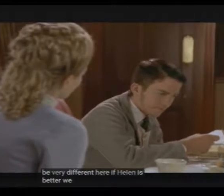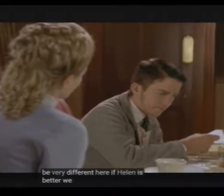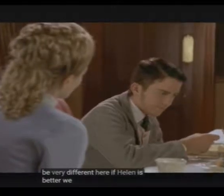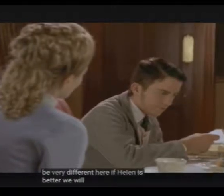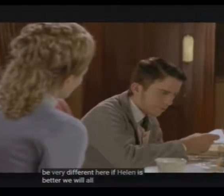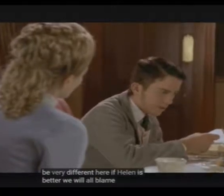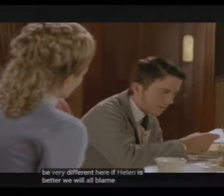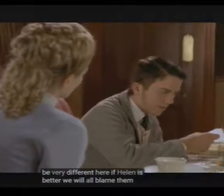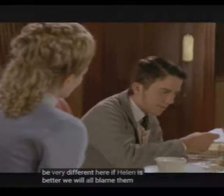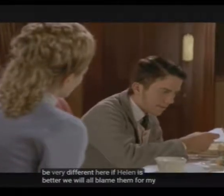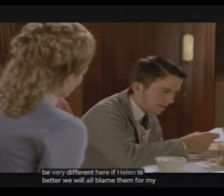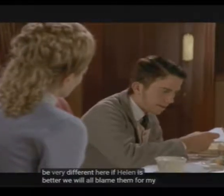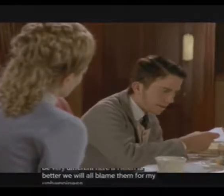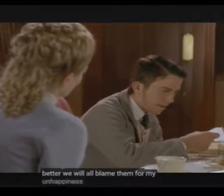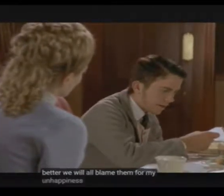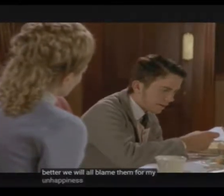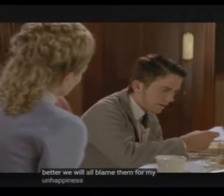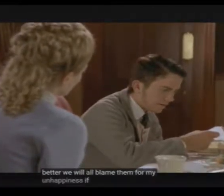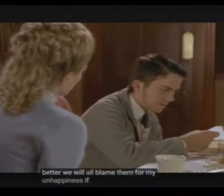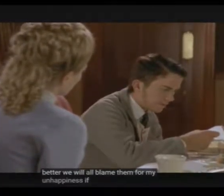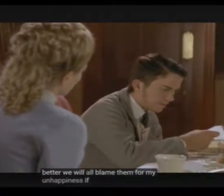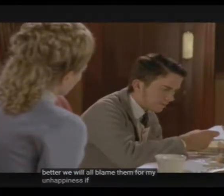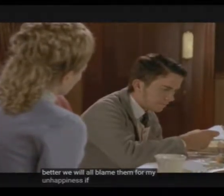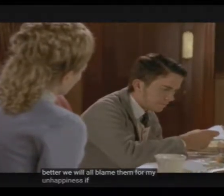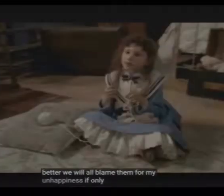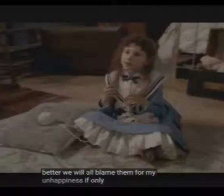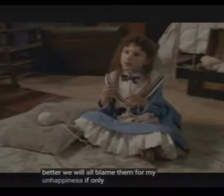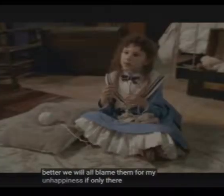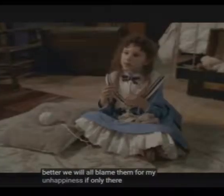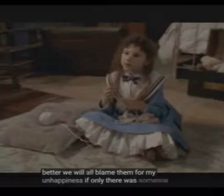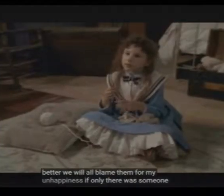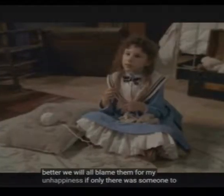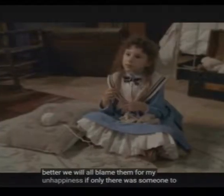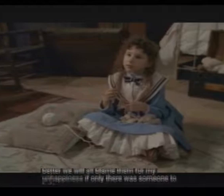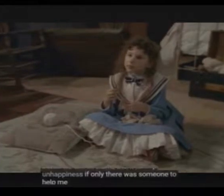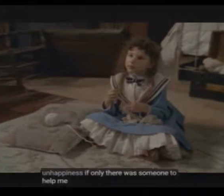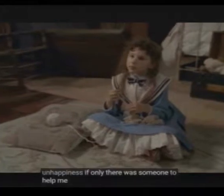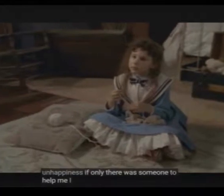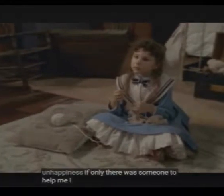Who will I blame then for my unhappiness? If only there was someone to help me.